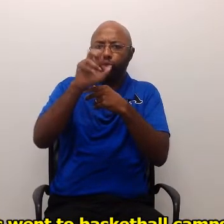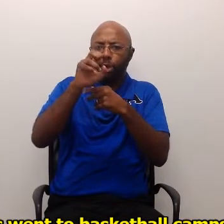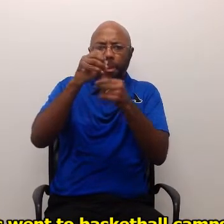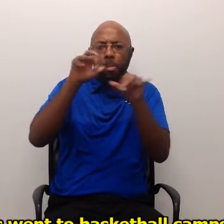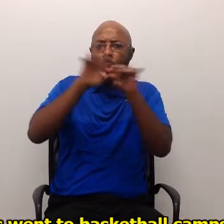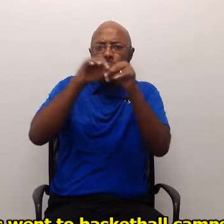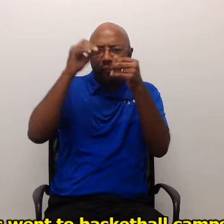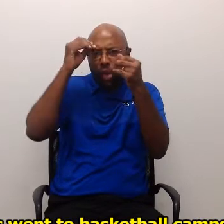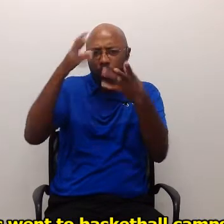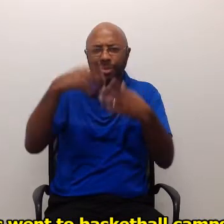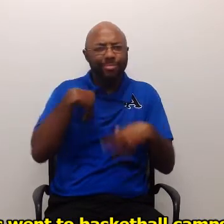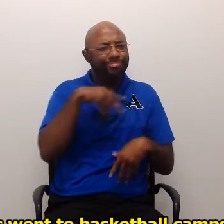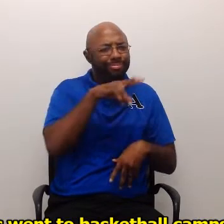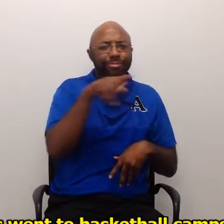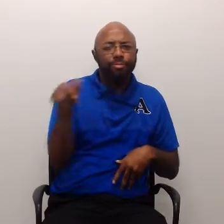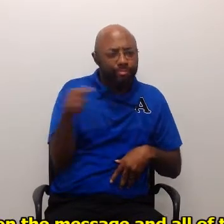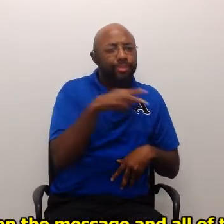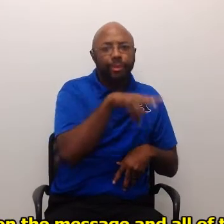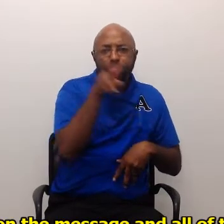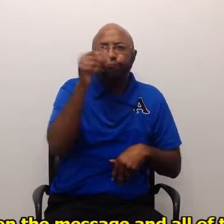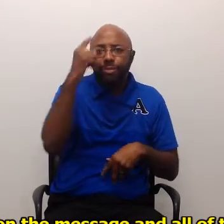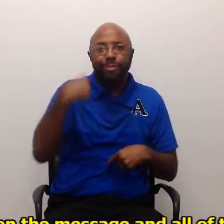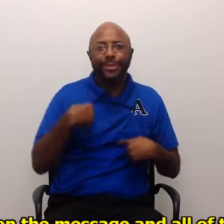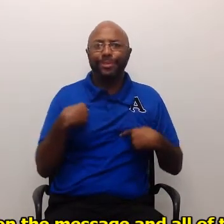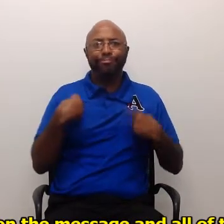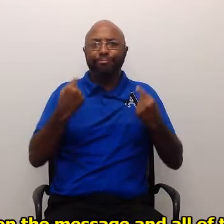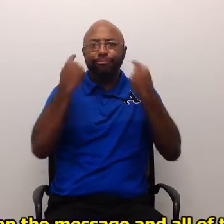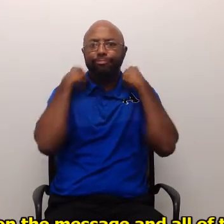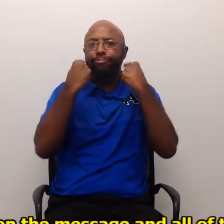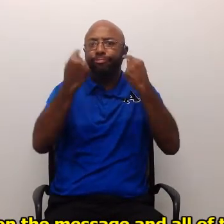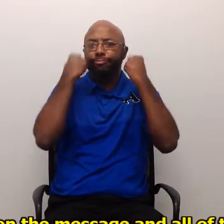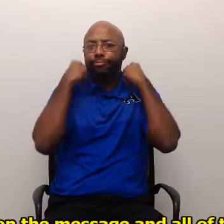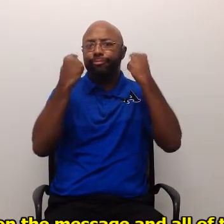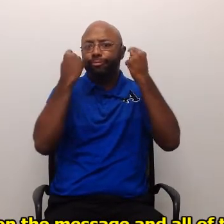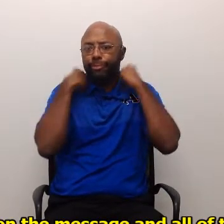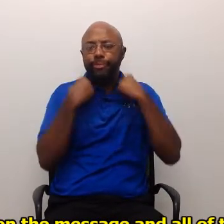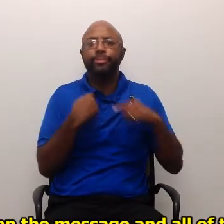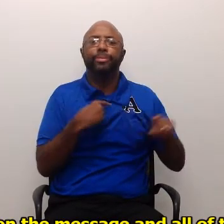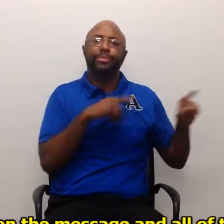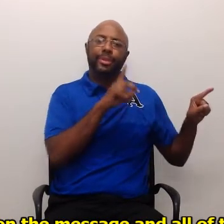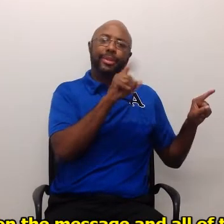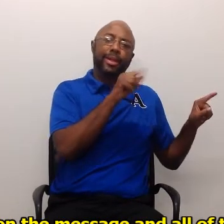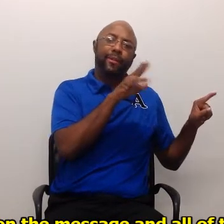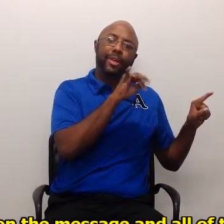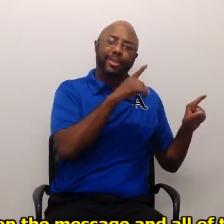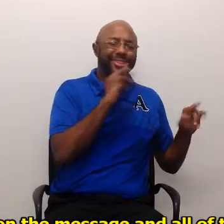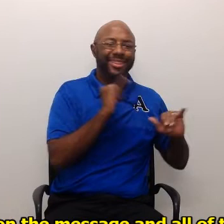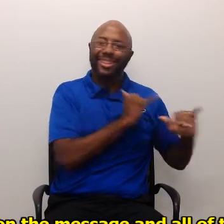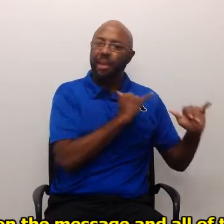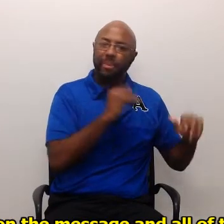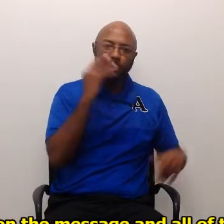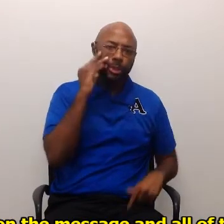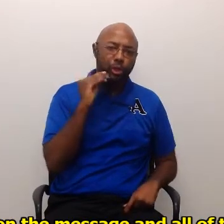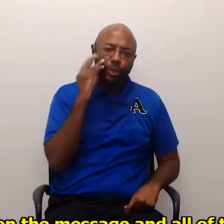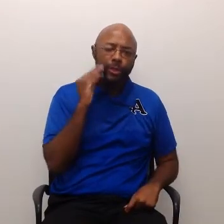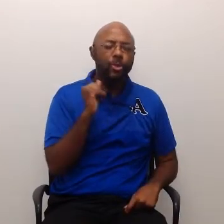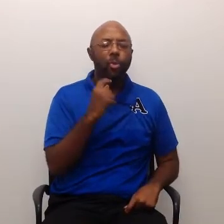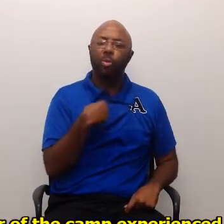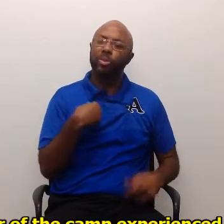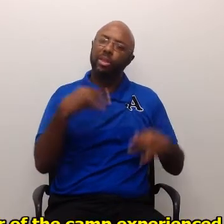sign language interpreter for me. So I missed out on the message and all of the important information that was given to the players. And